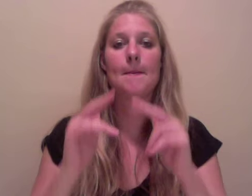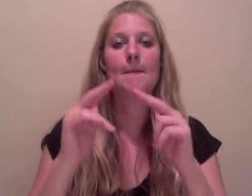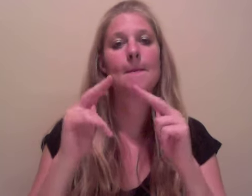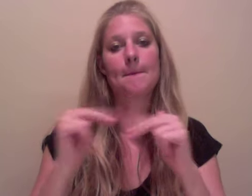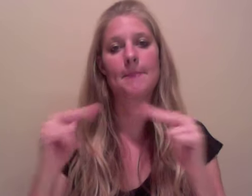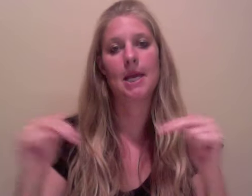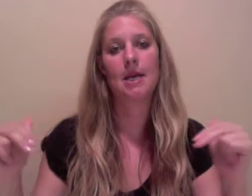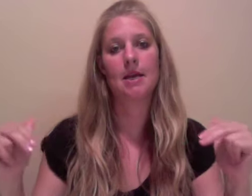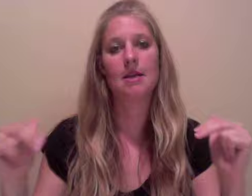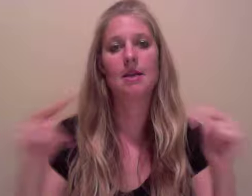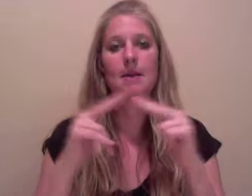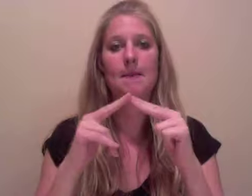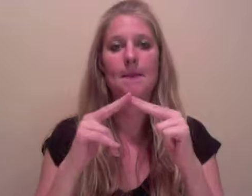And this is how you sign bacon.